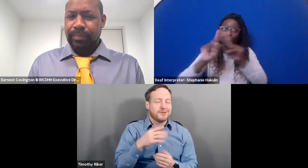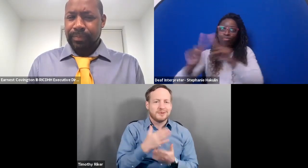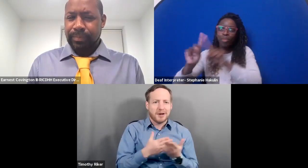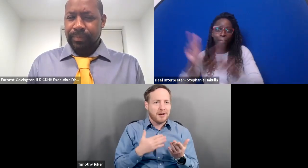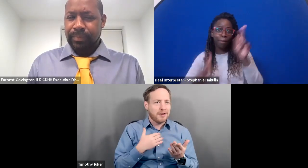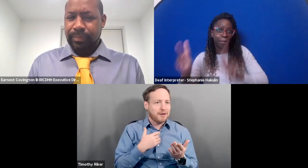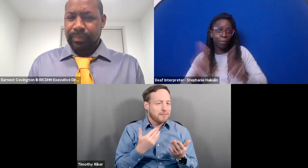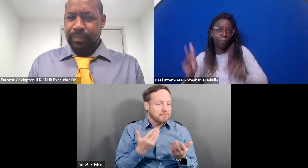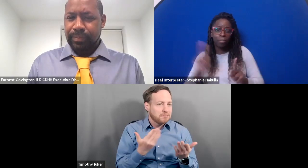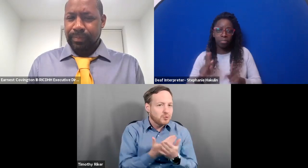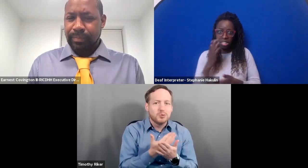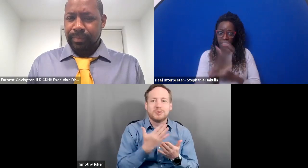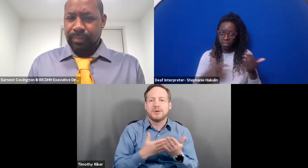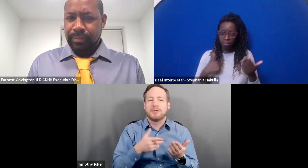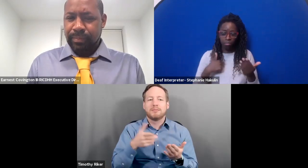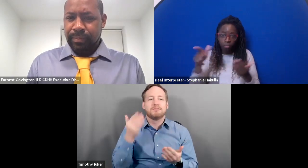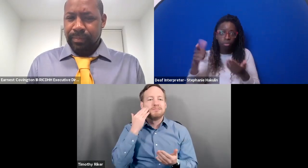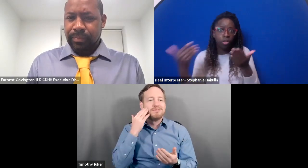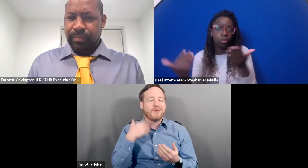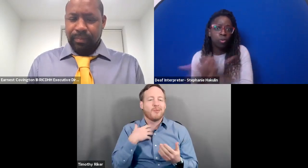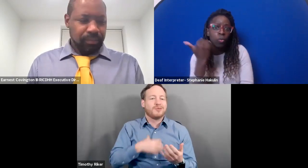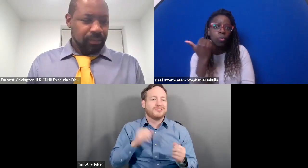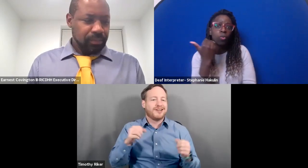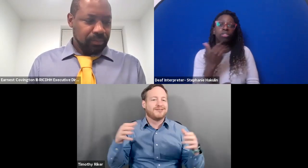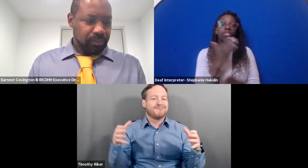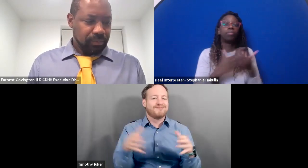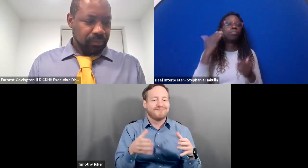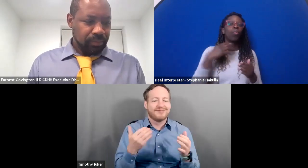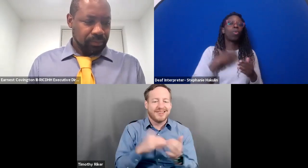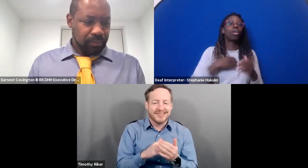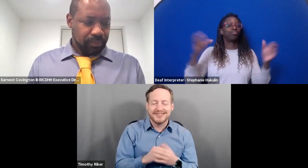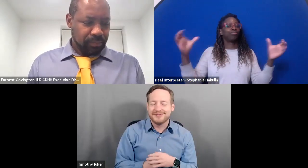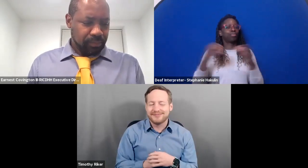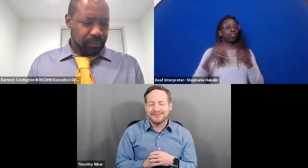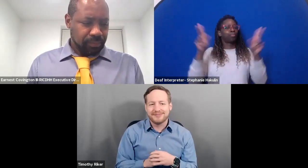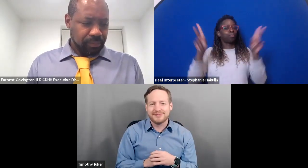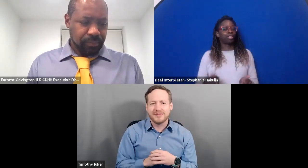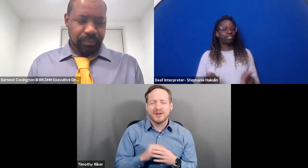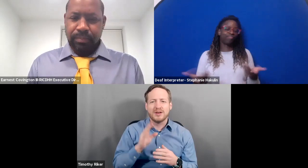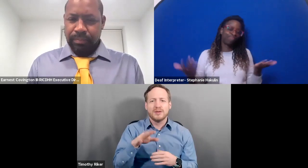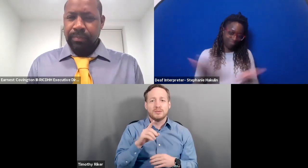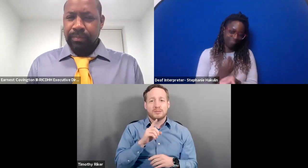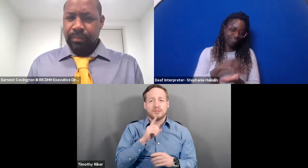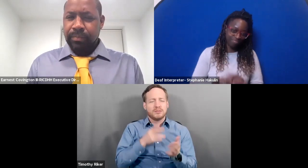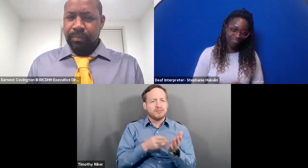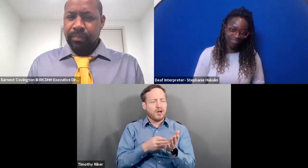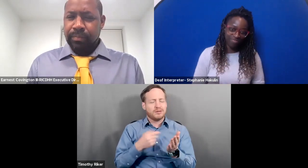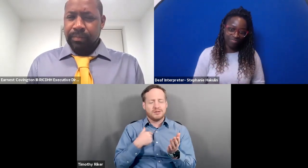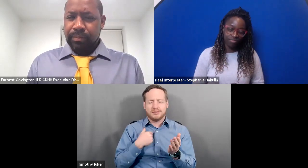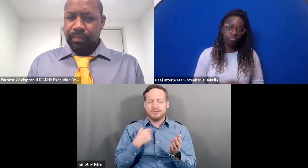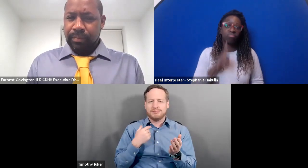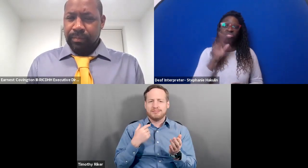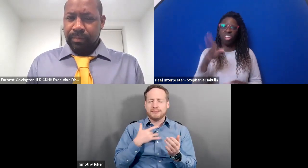You know, there's such a number of people here. Some of the people are very familiar with us and some of them are new faces.